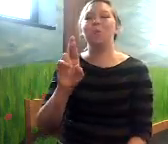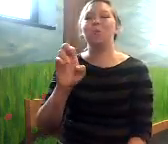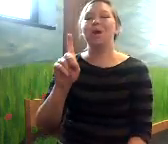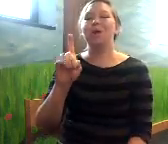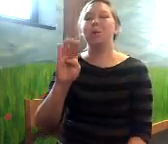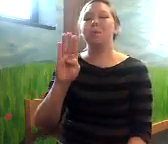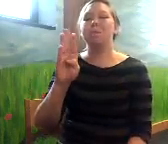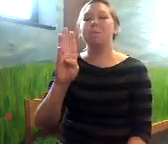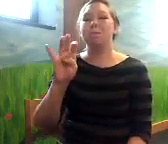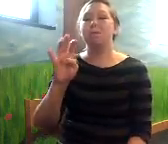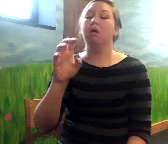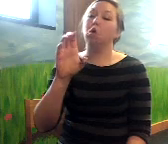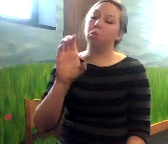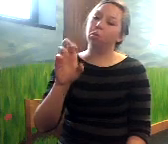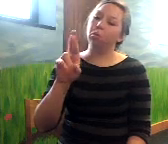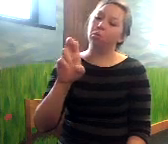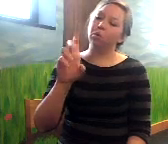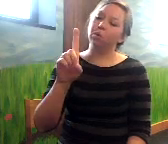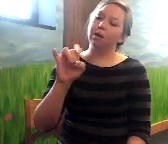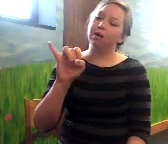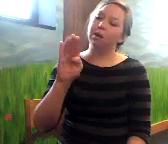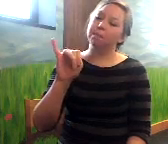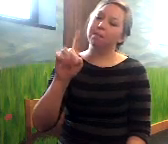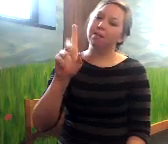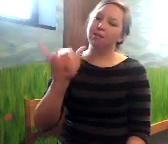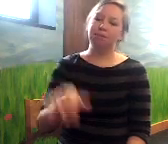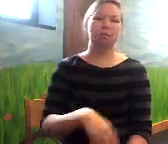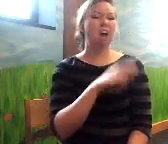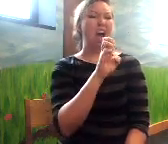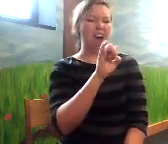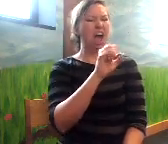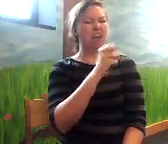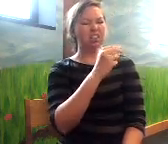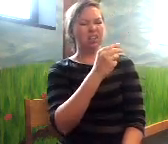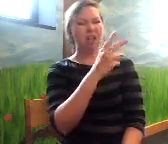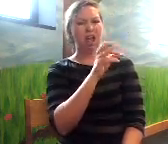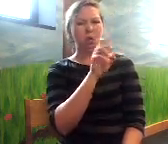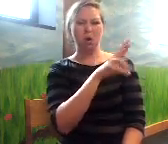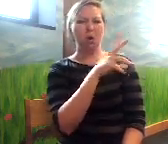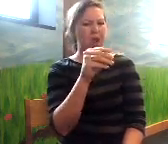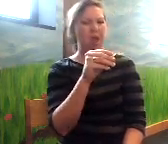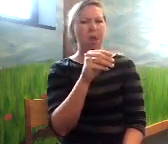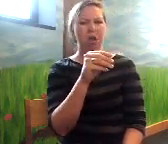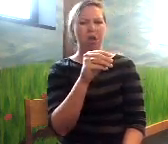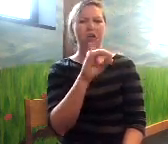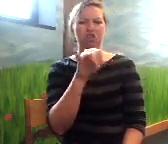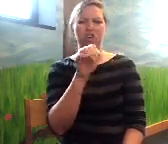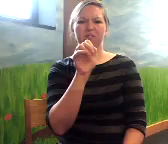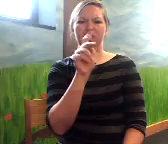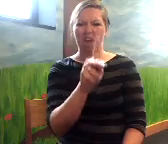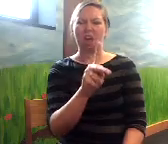had a way with the American media. Now, Johnson was a very charming president as